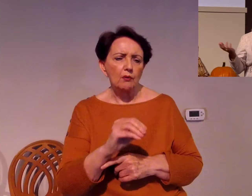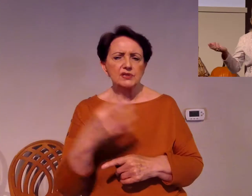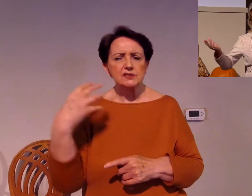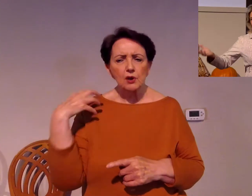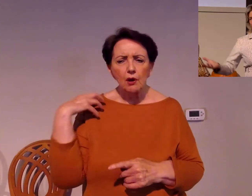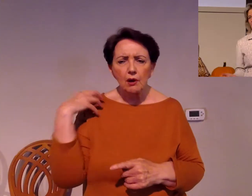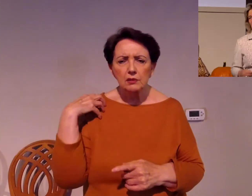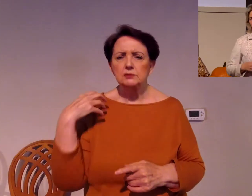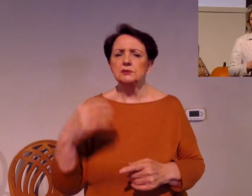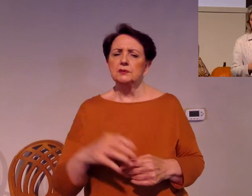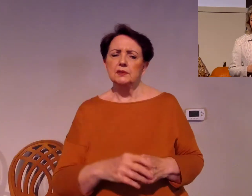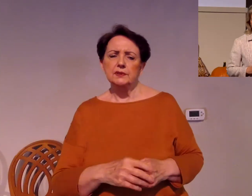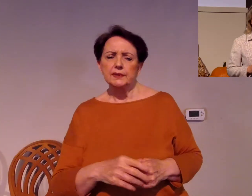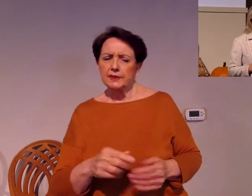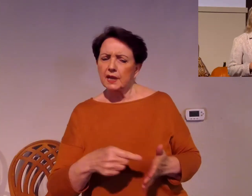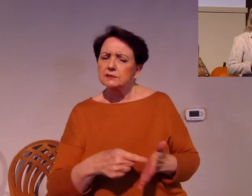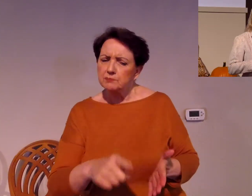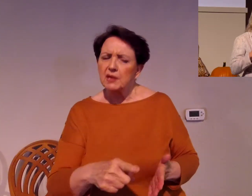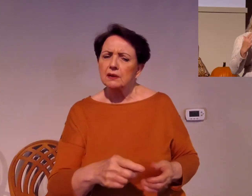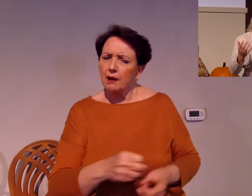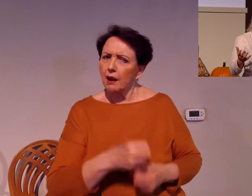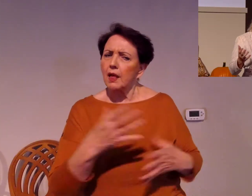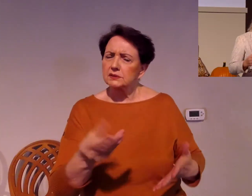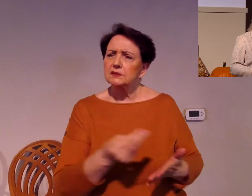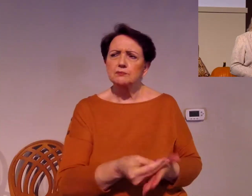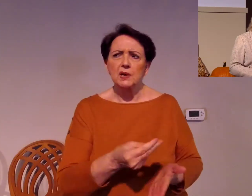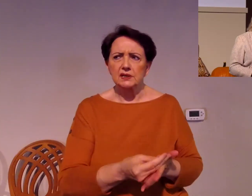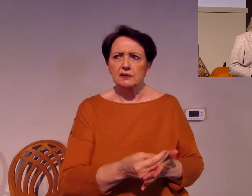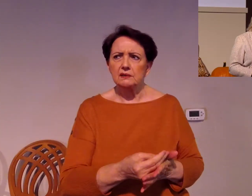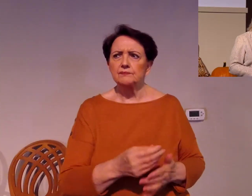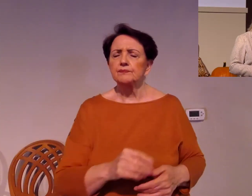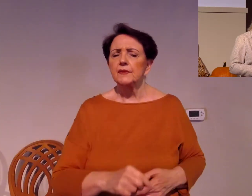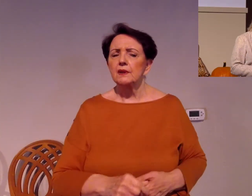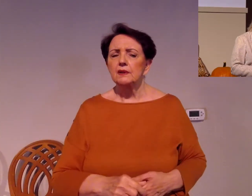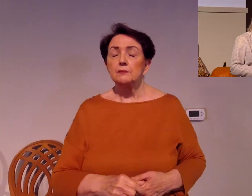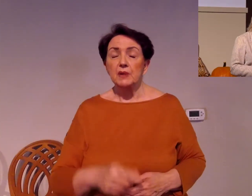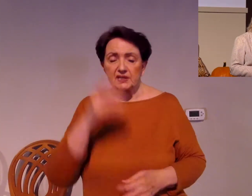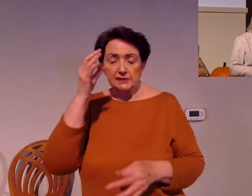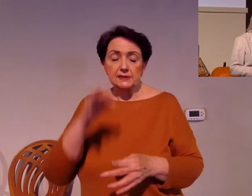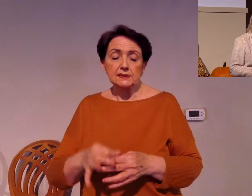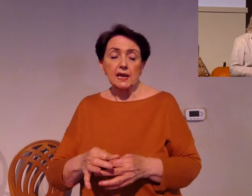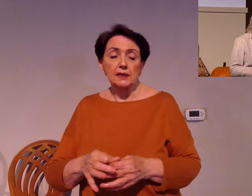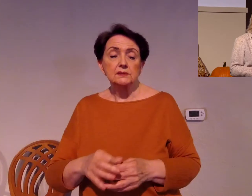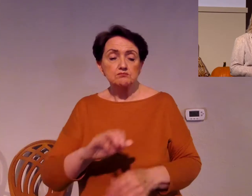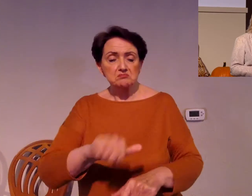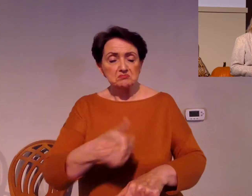paid quite a bit by the hour. But he decides, I'm going to install my own printer.